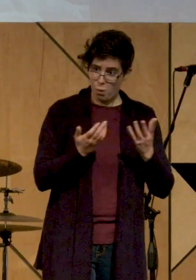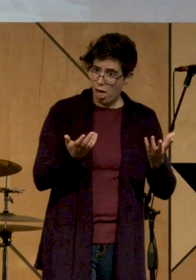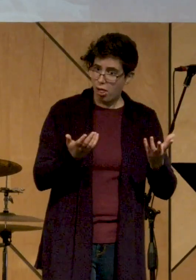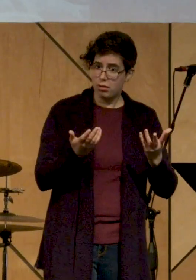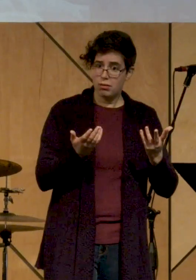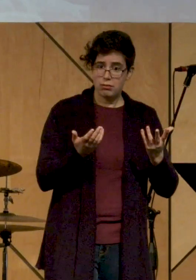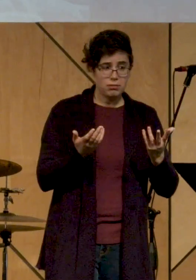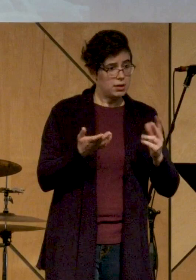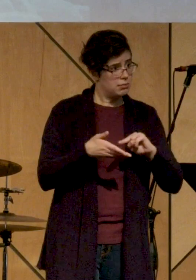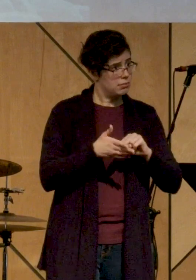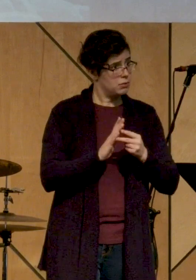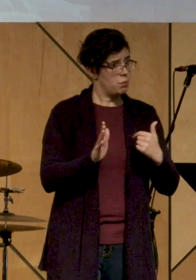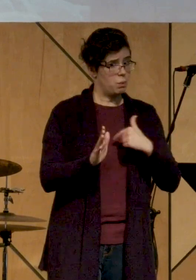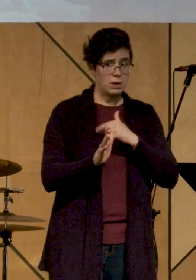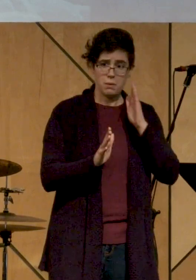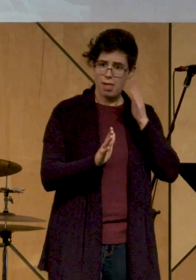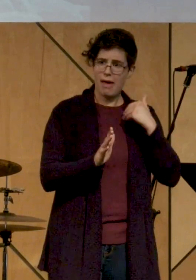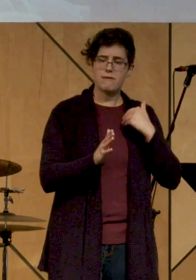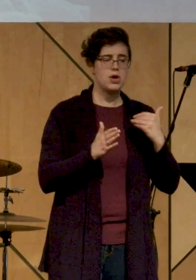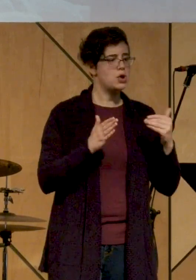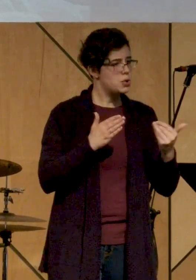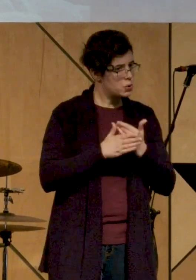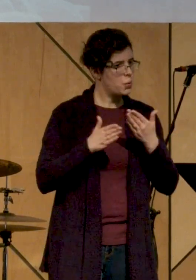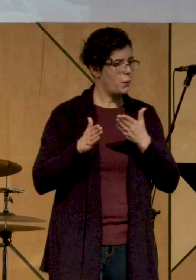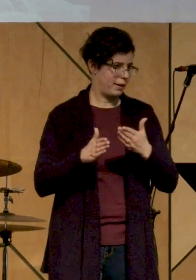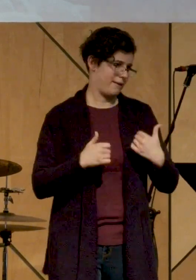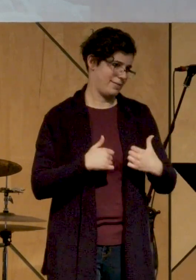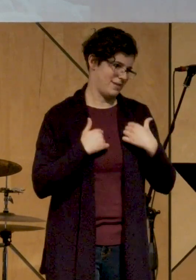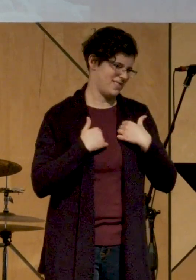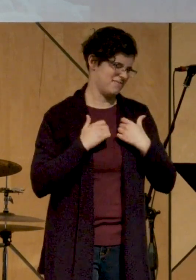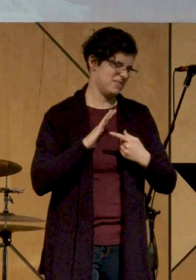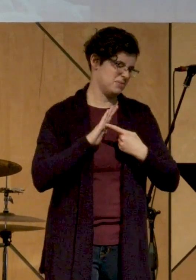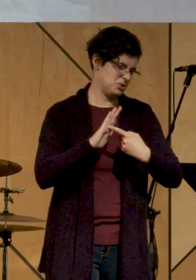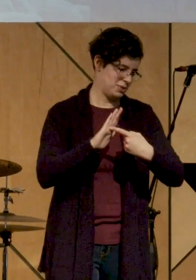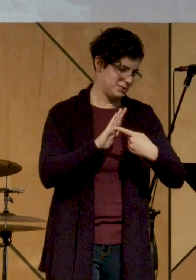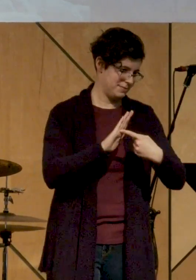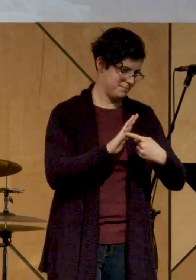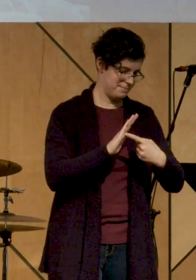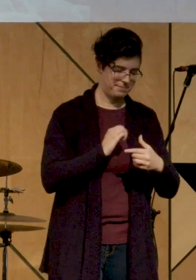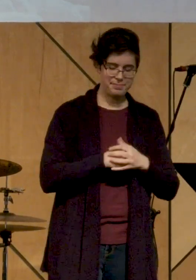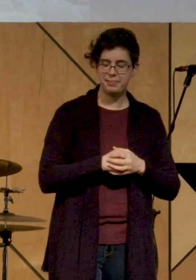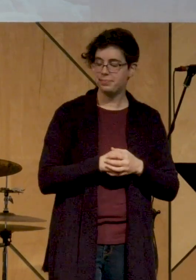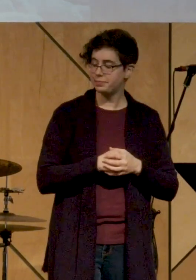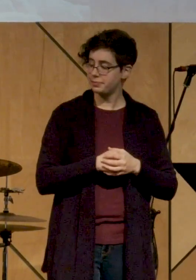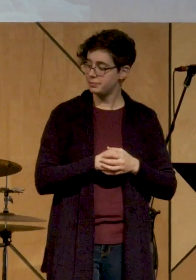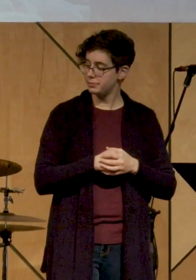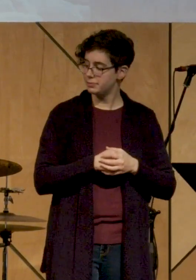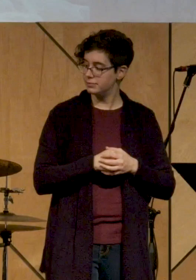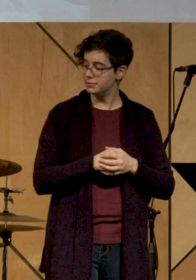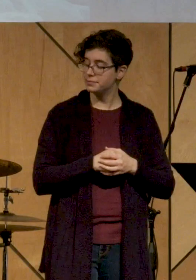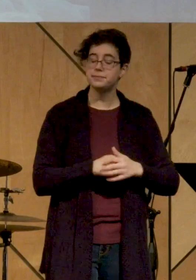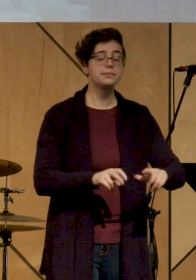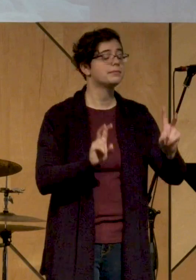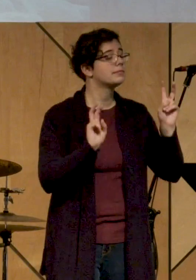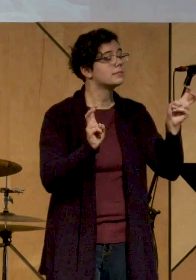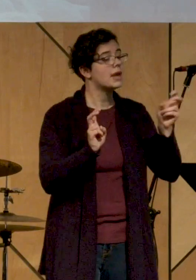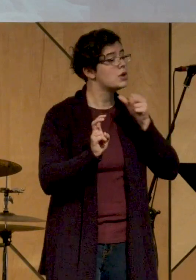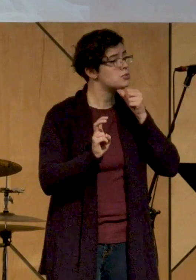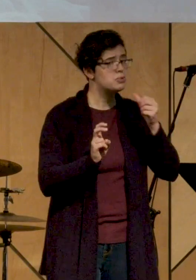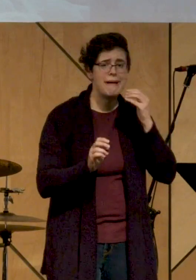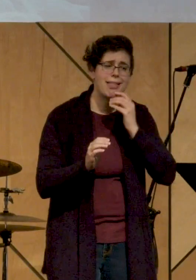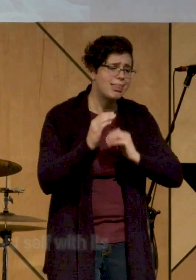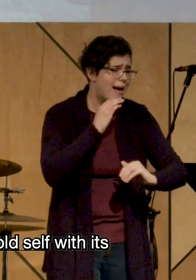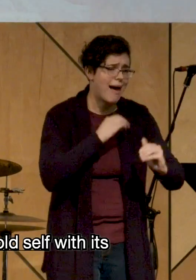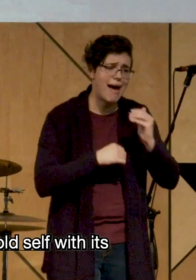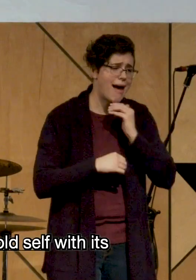of thinking is a new way of living. Let me show it to you in Colossians. It says, do not lie to one